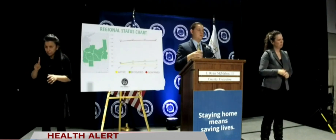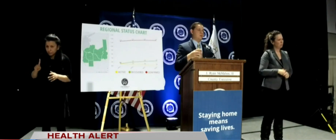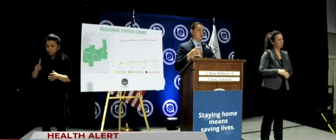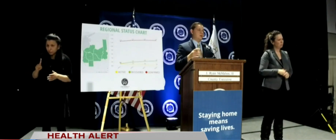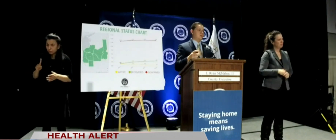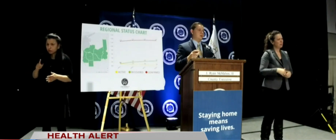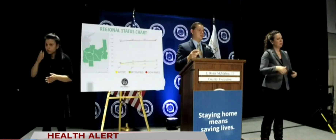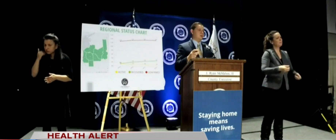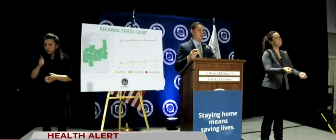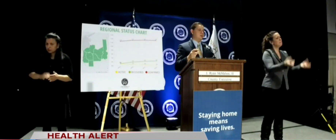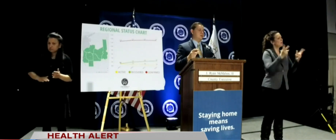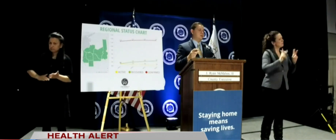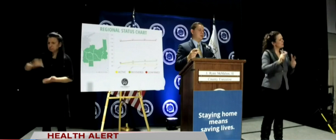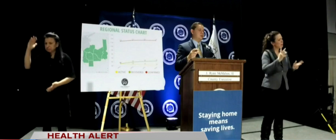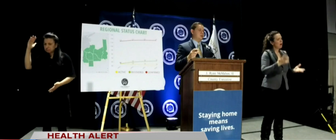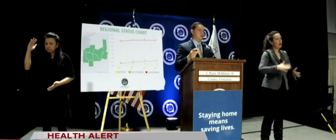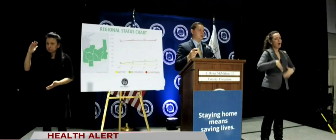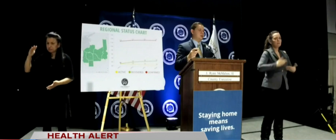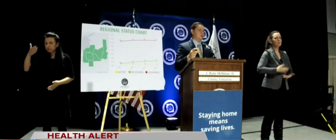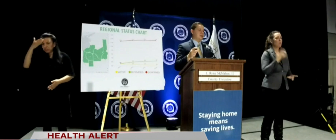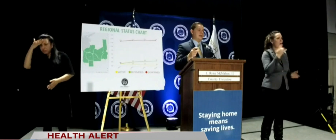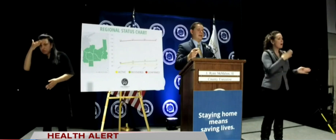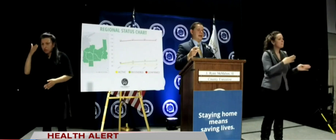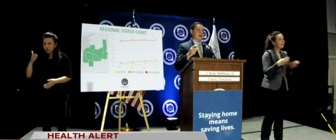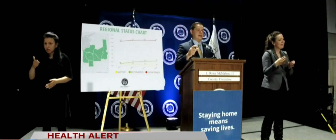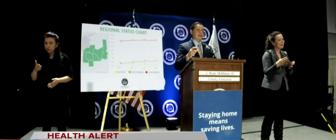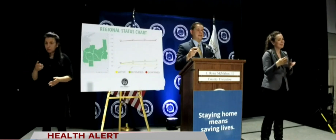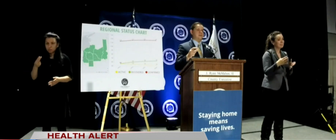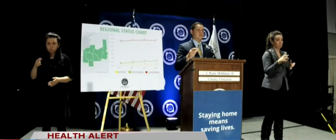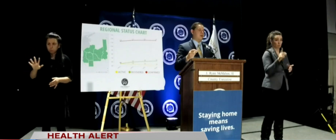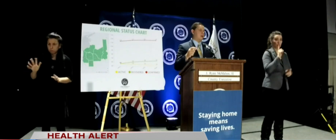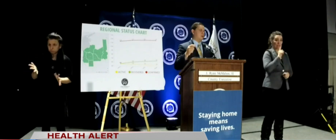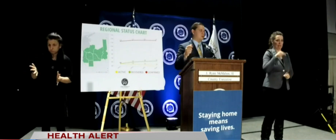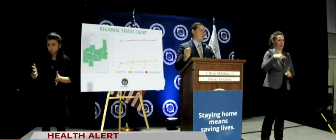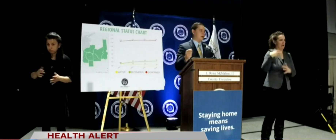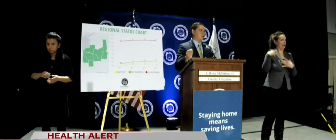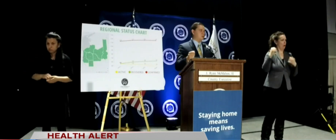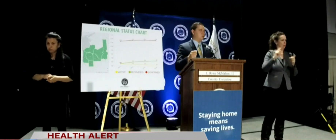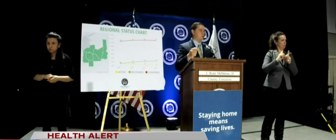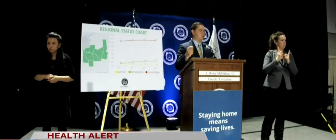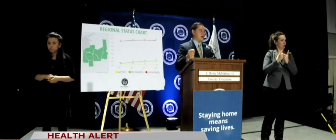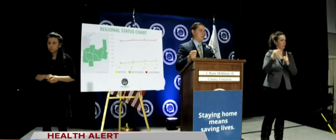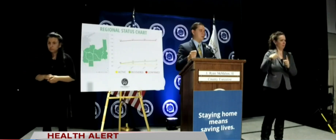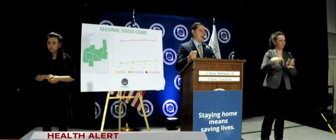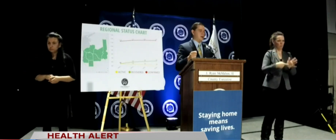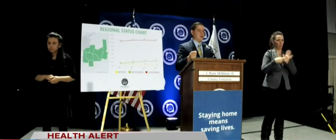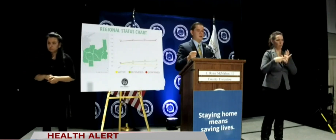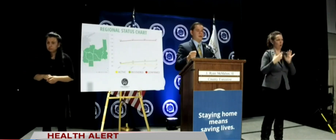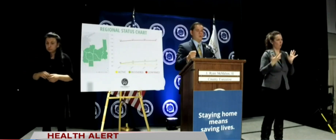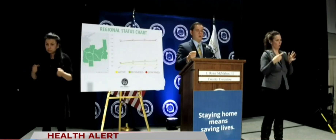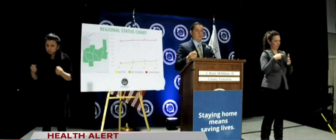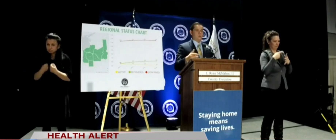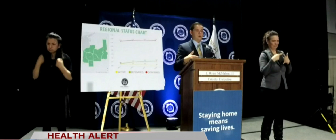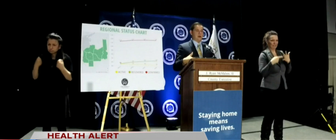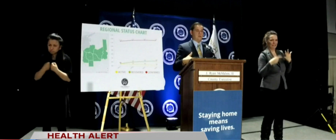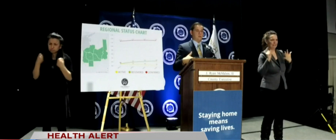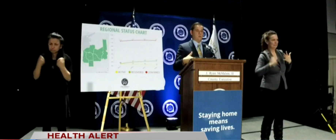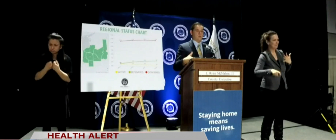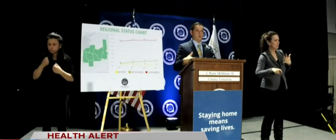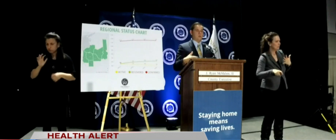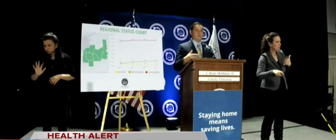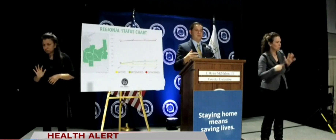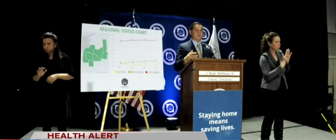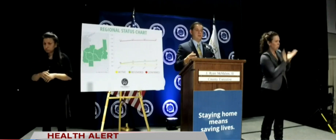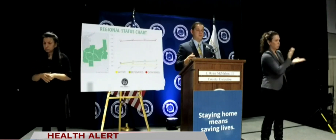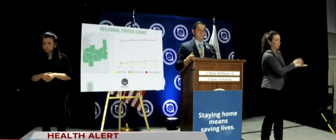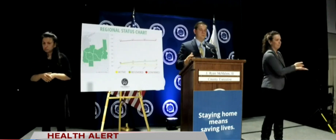we can meet the day-to-day needs of fighting this virus in real time yet, when